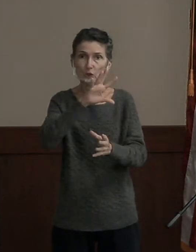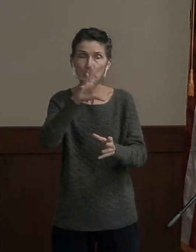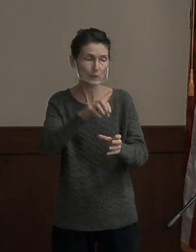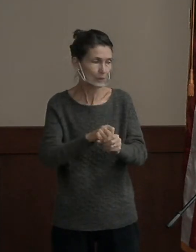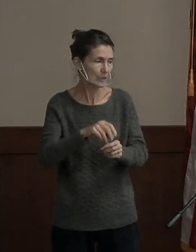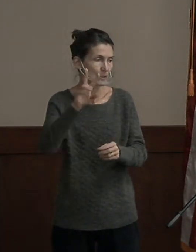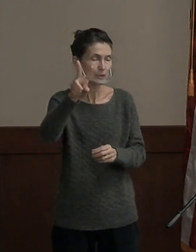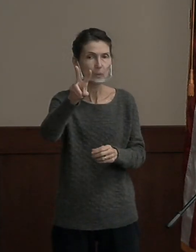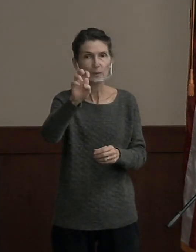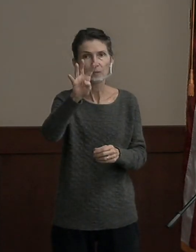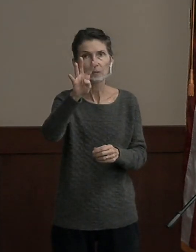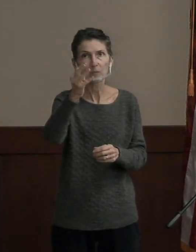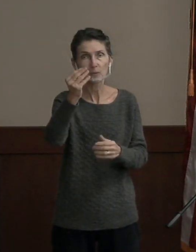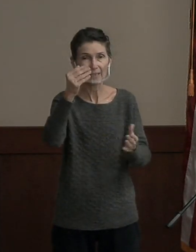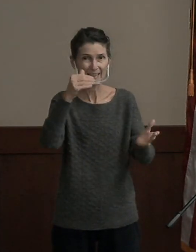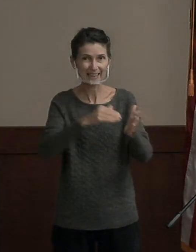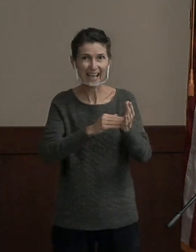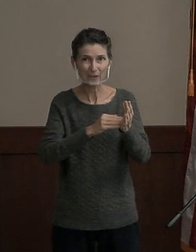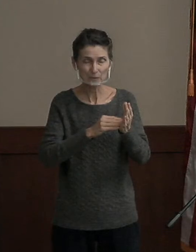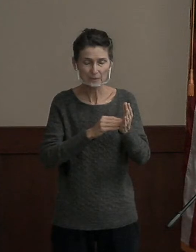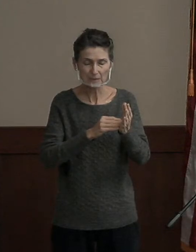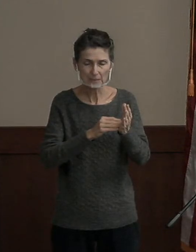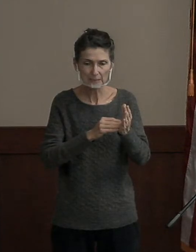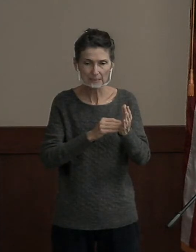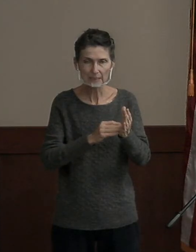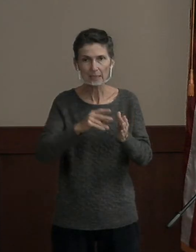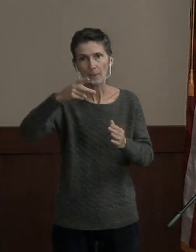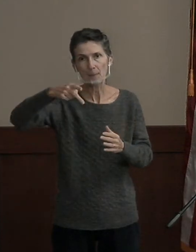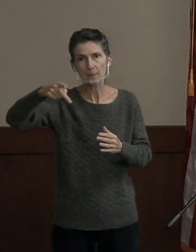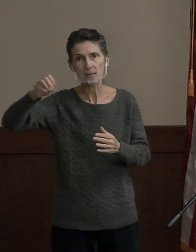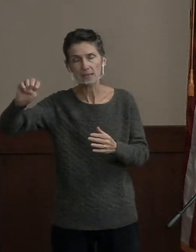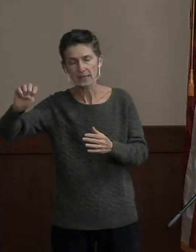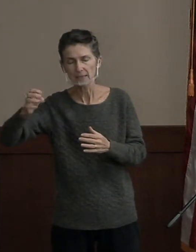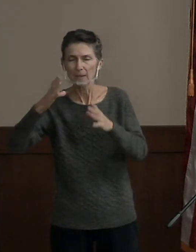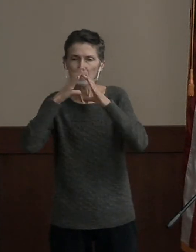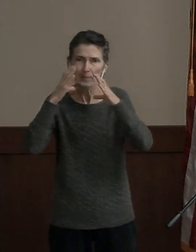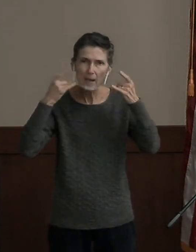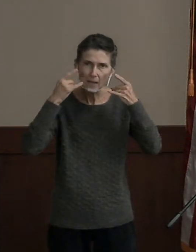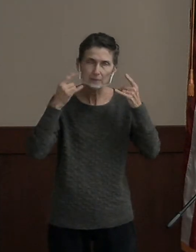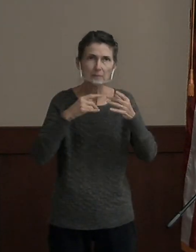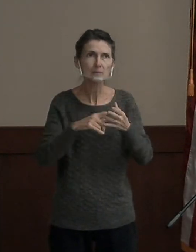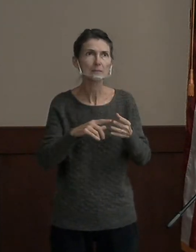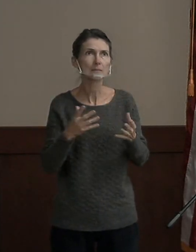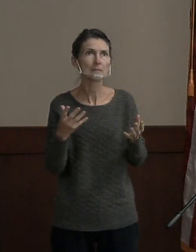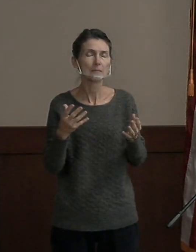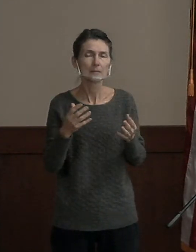included 214,000 pieces of PPE, mask, and the like,